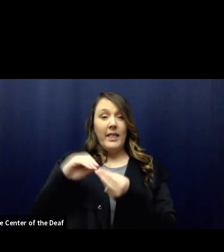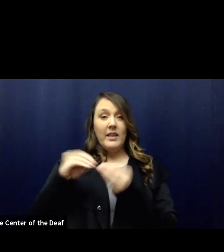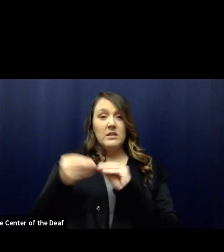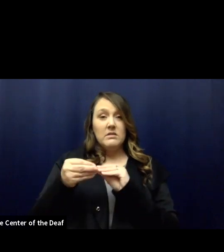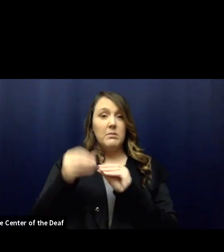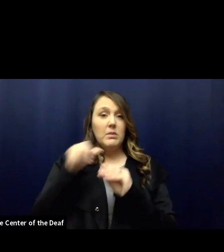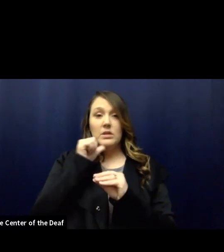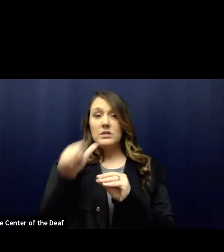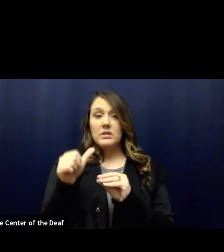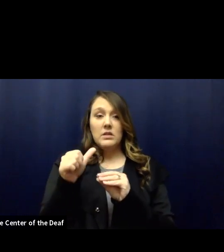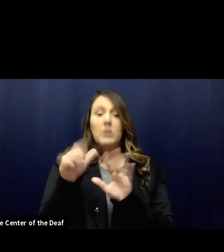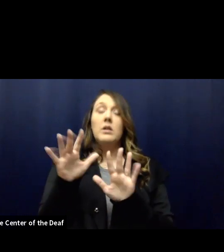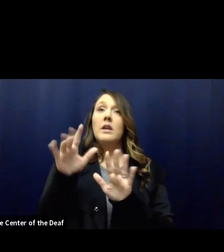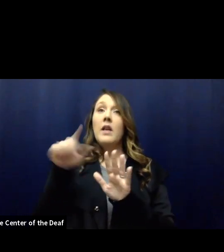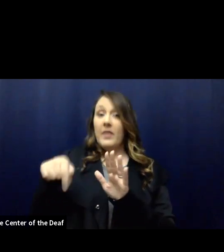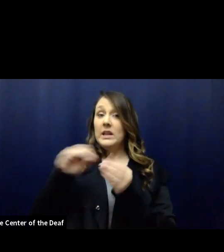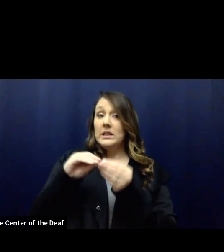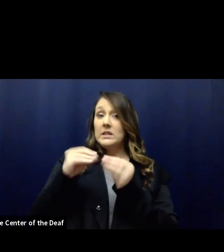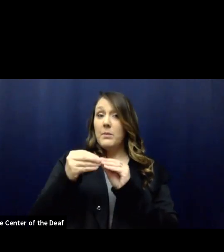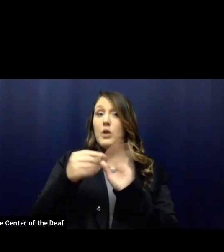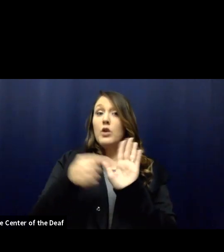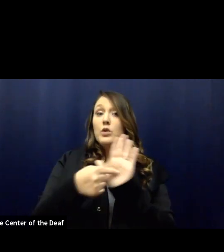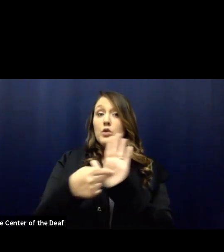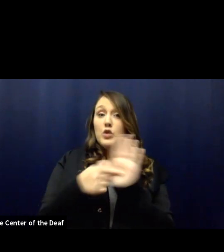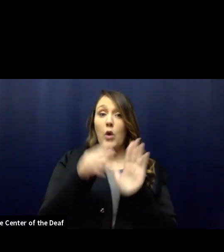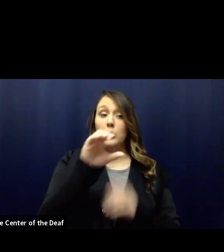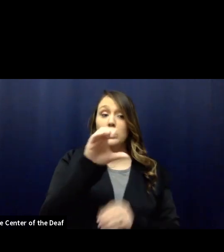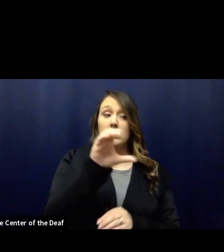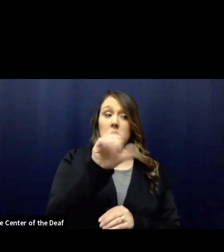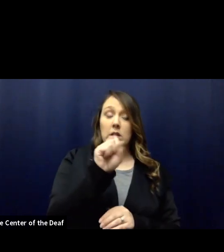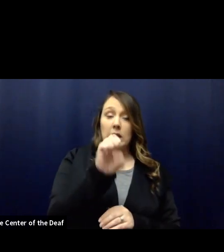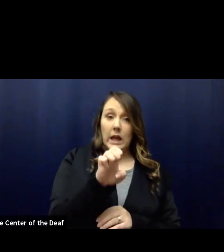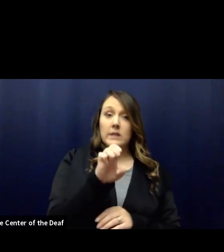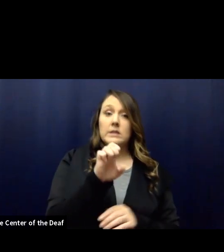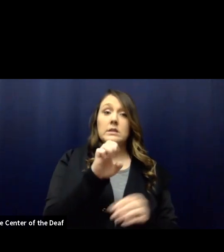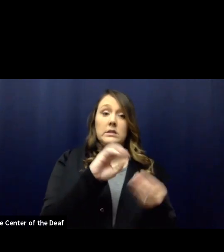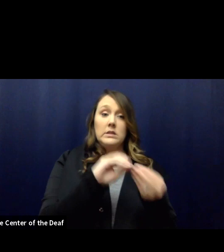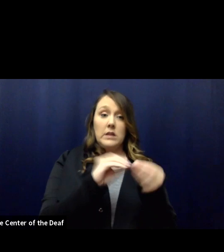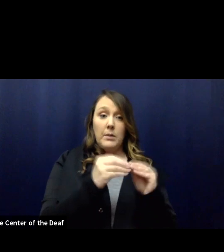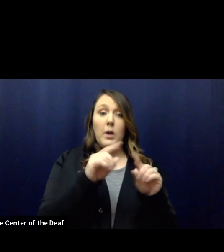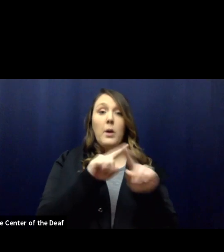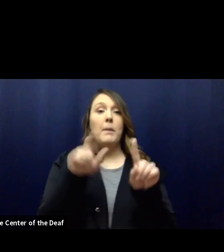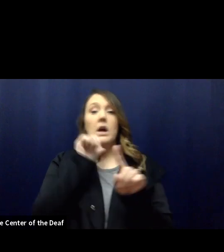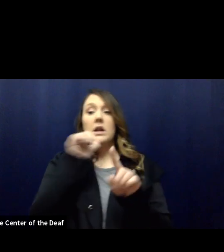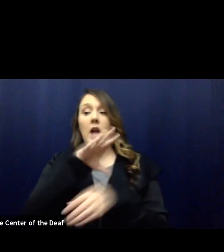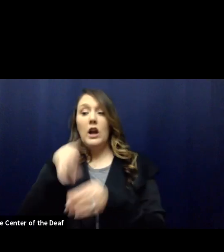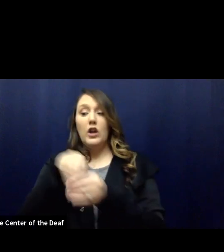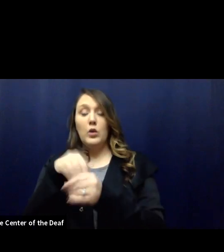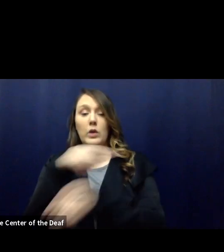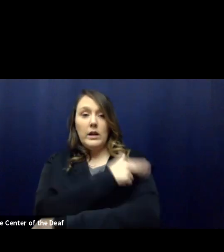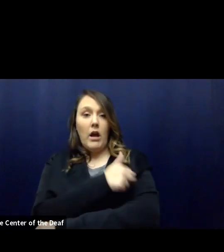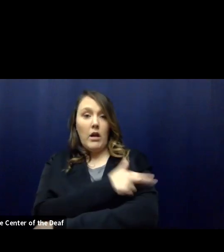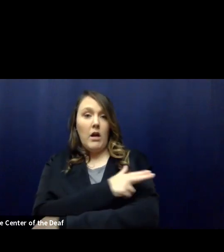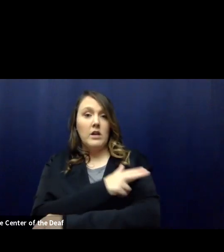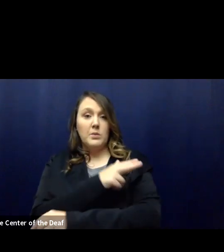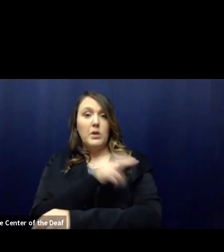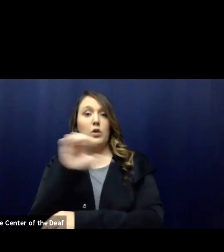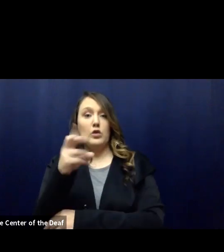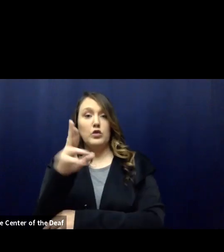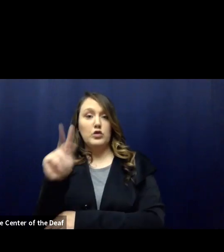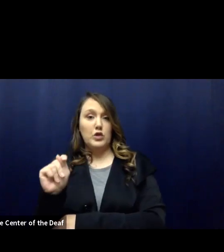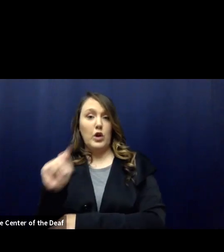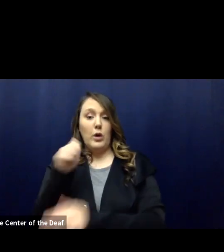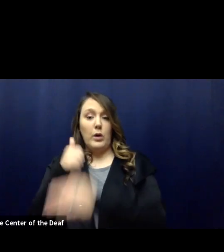not reflected. It is reflected in the cases, but it's not reflected in the hospitalizations and death chart that's down below our normal